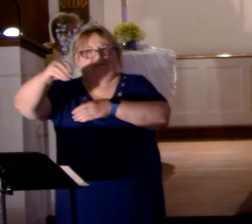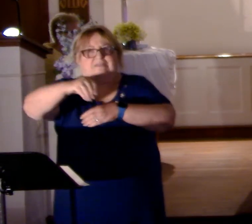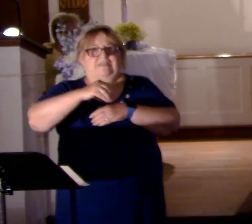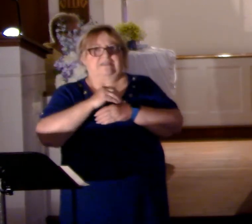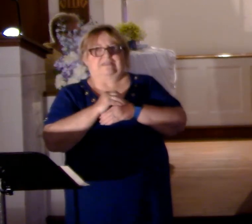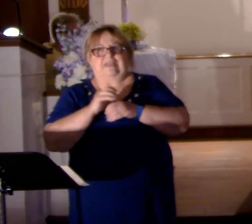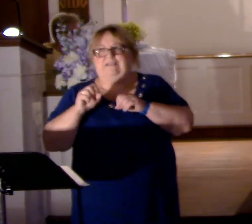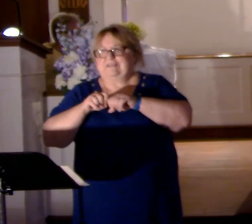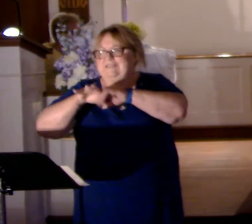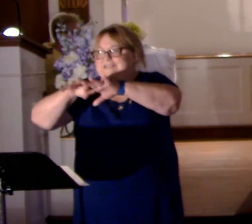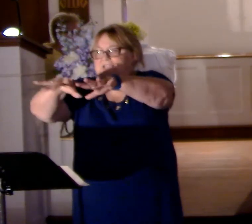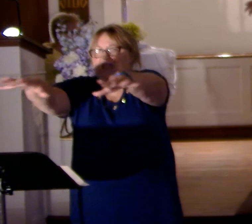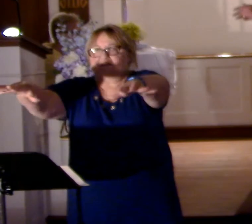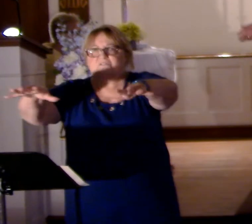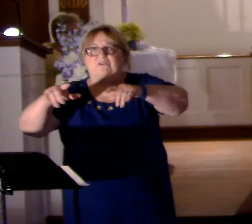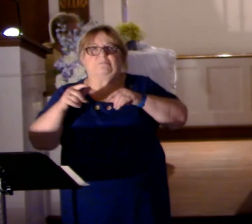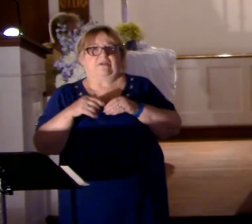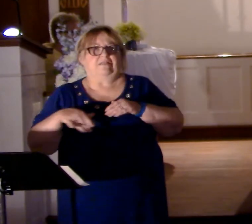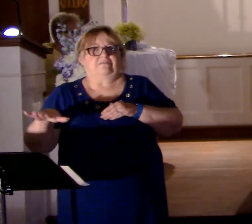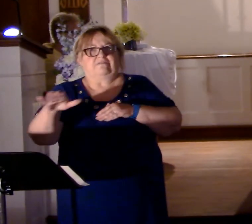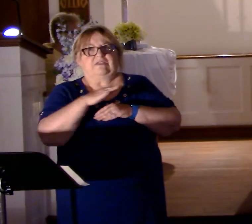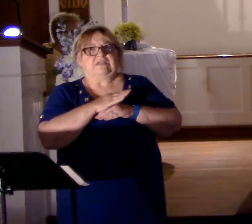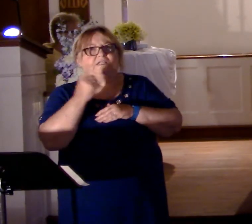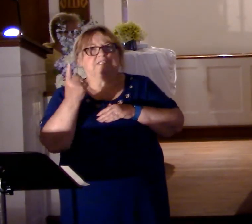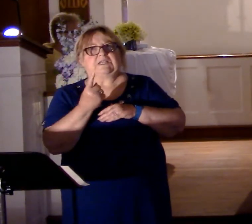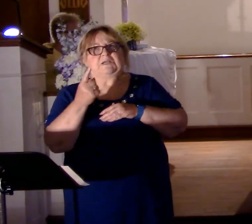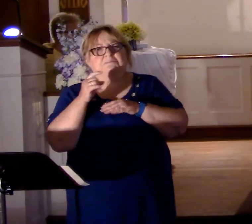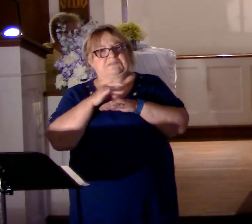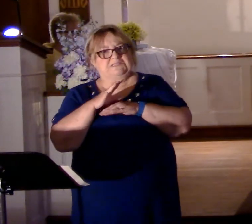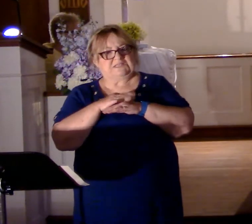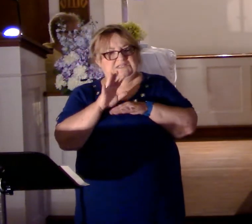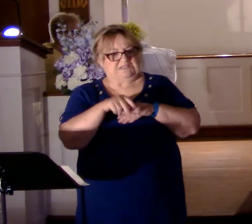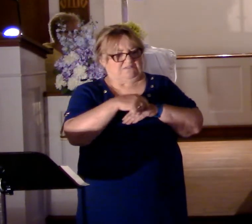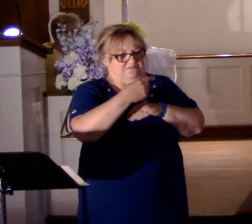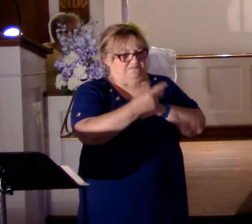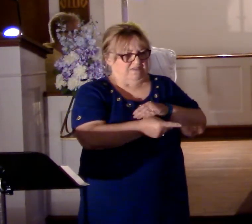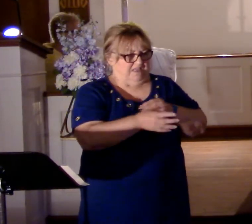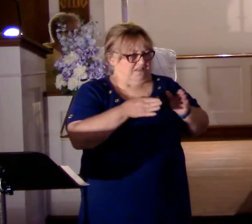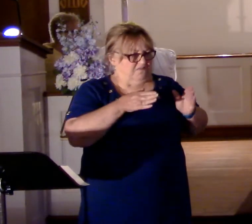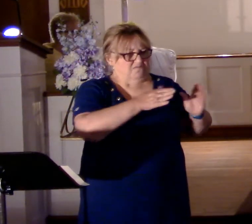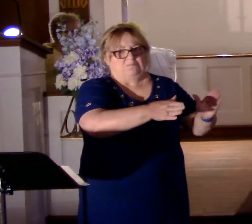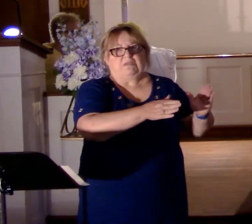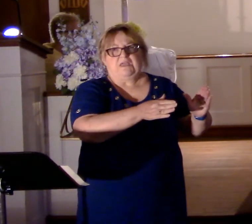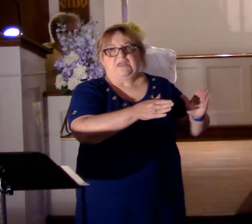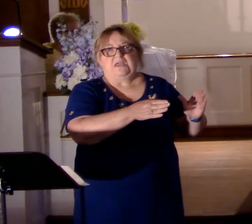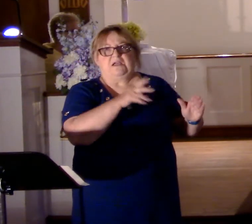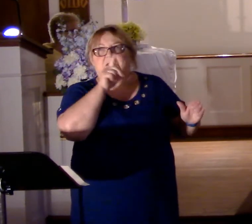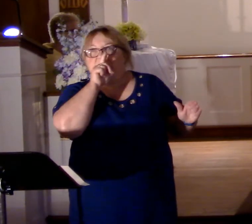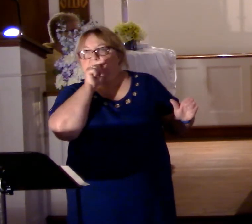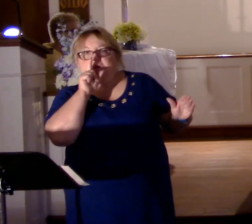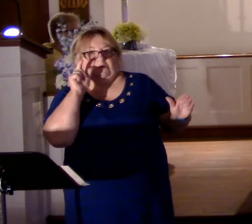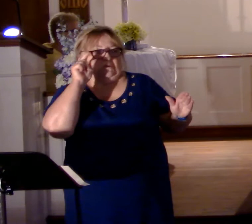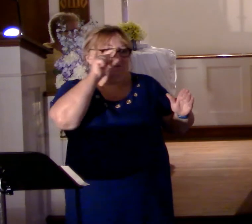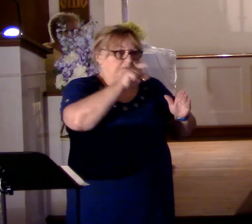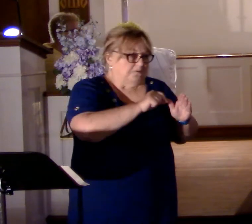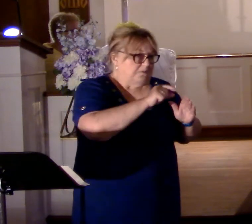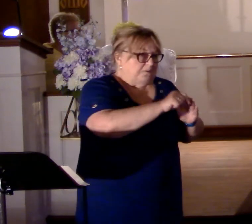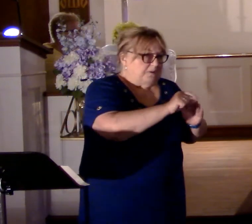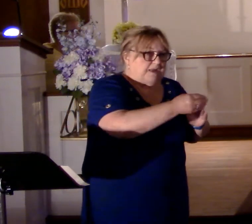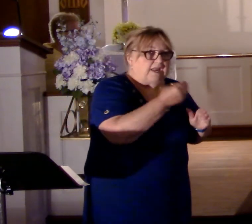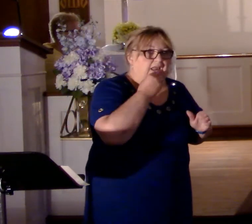As he scattered them across his field, some seeds fell on a footpath. The birds came and ate